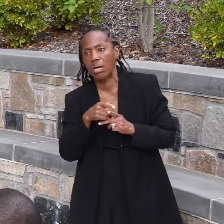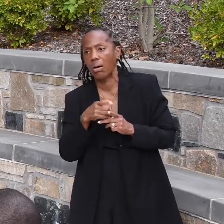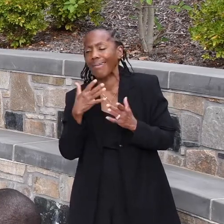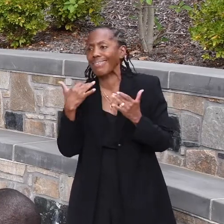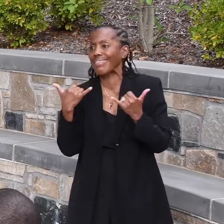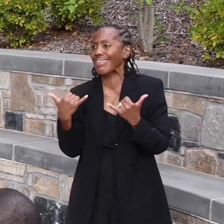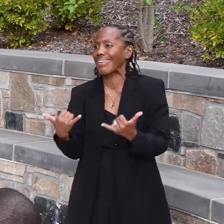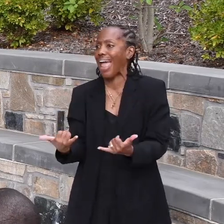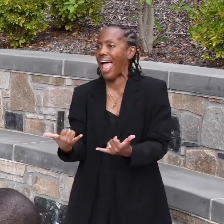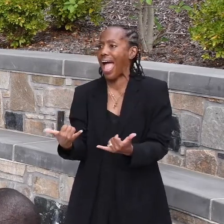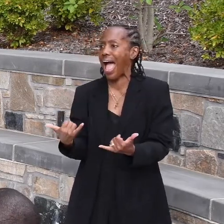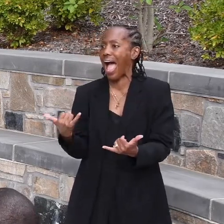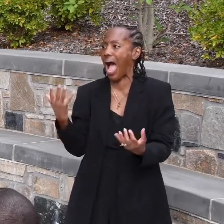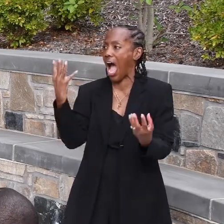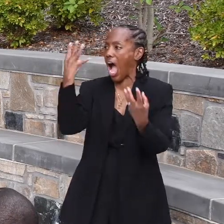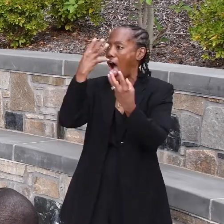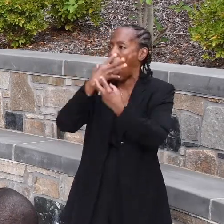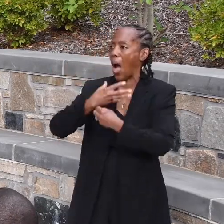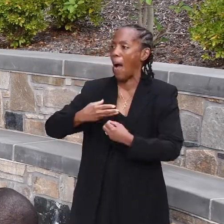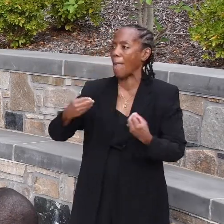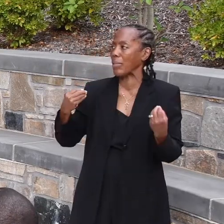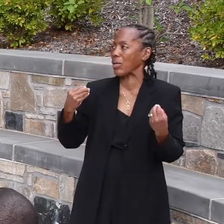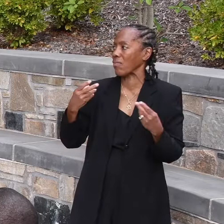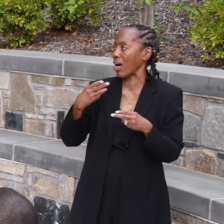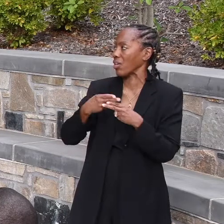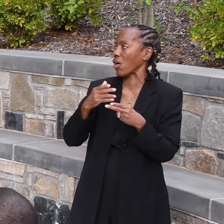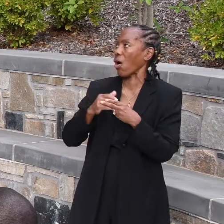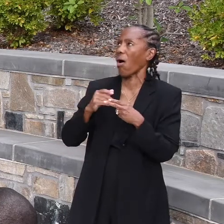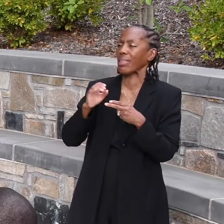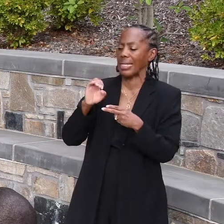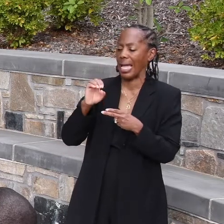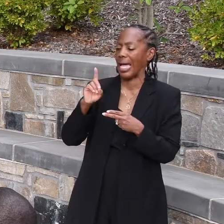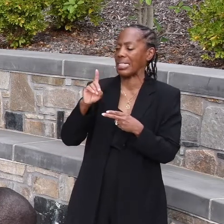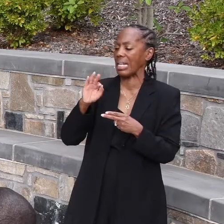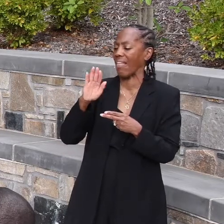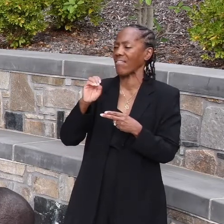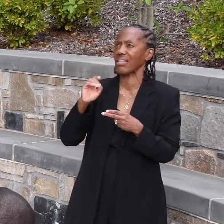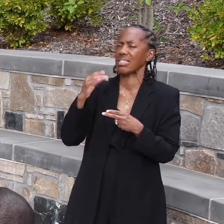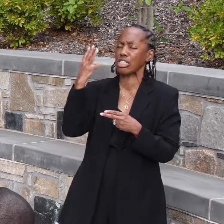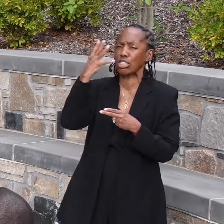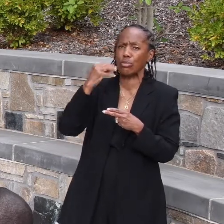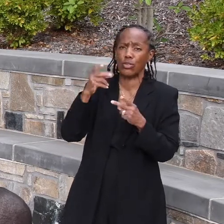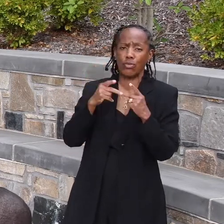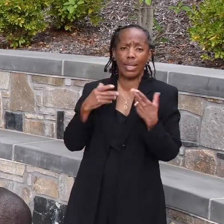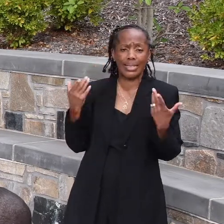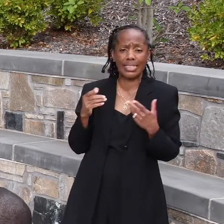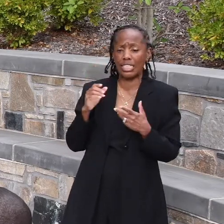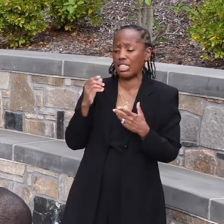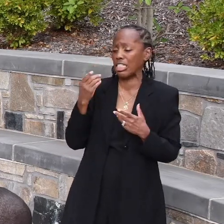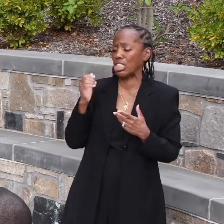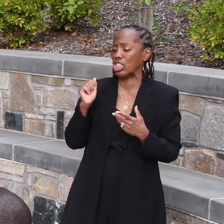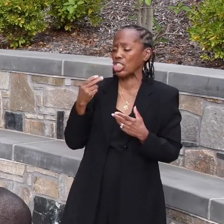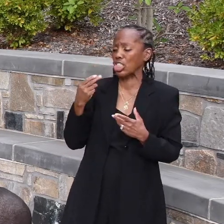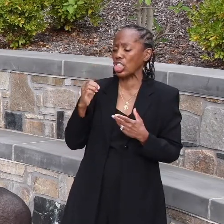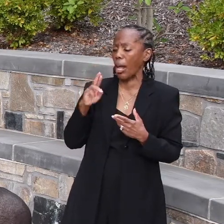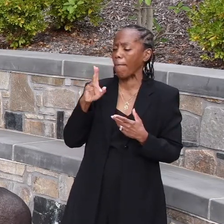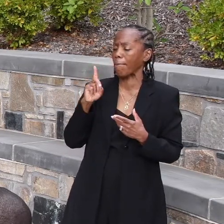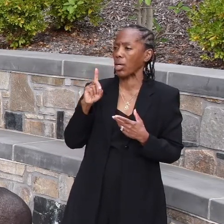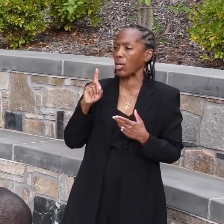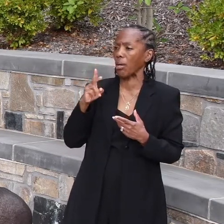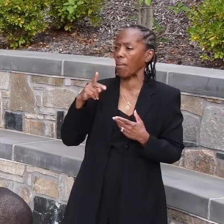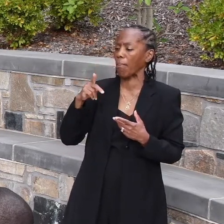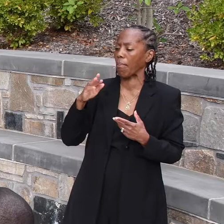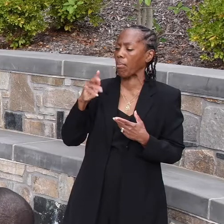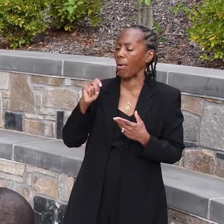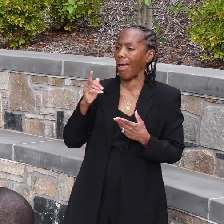now we have this beautiful, I've been calling it an edifice, this beautiful facility here with Shepherd Pratt. People can come in where they